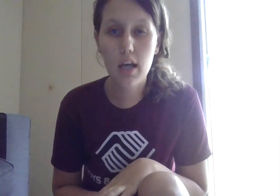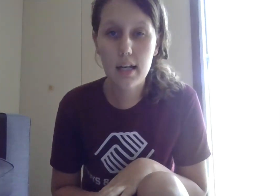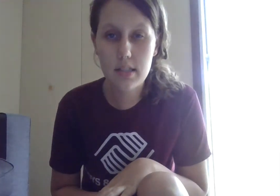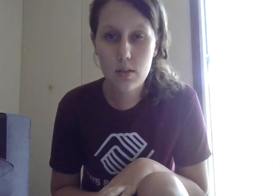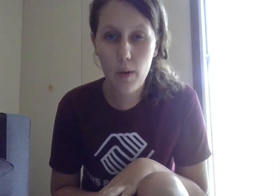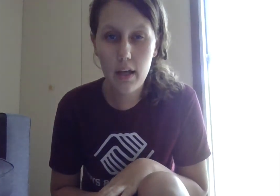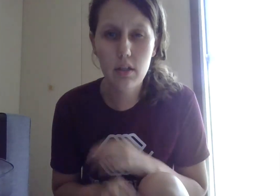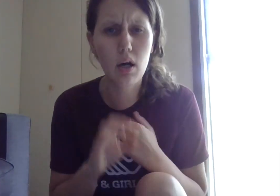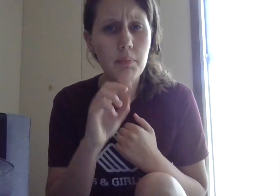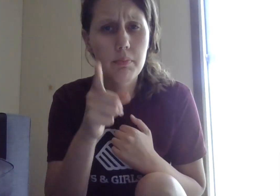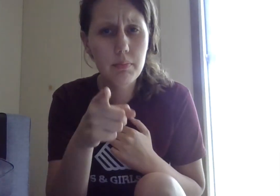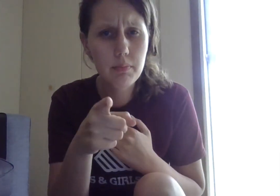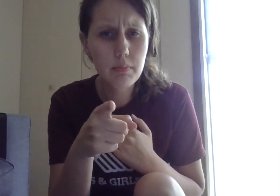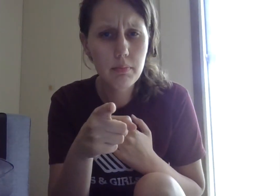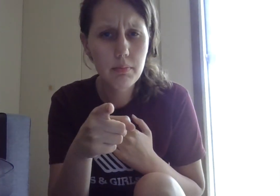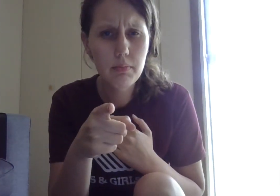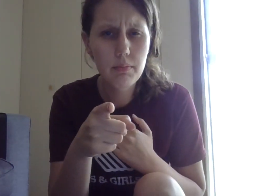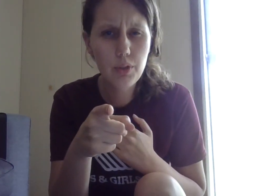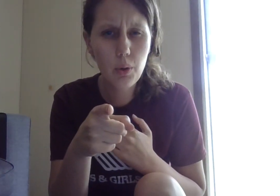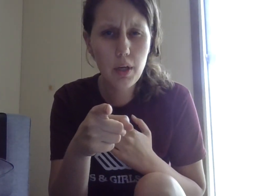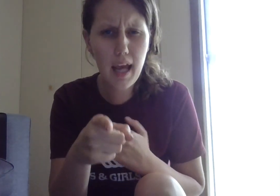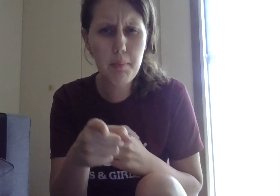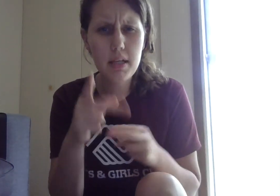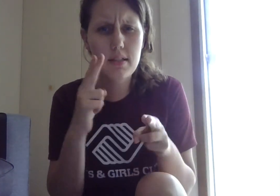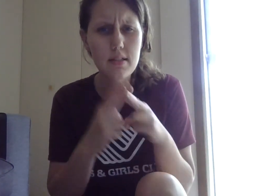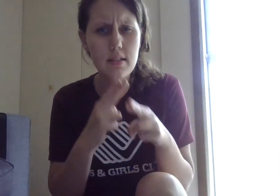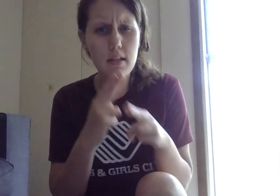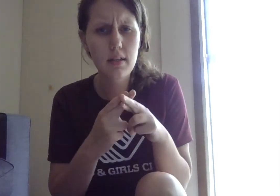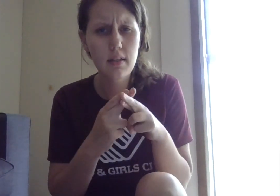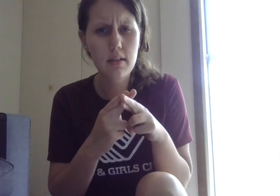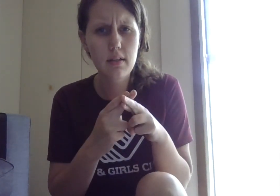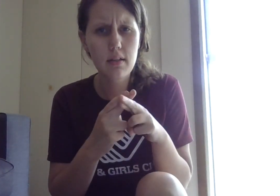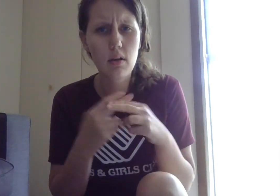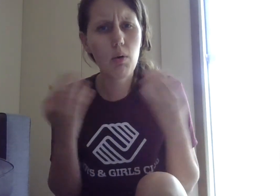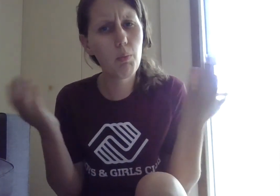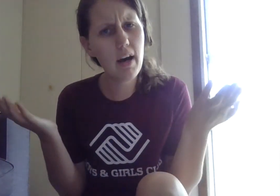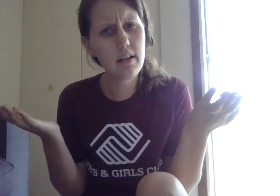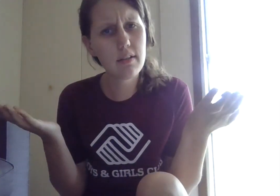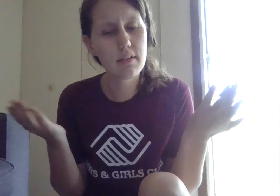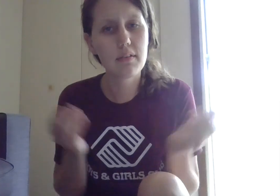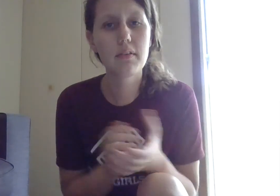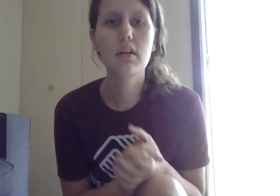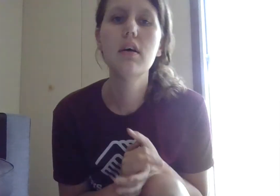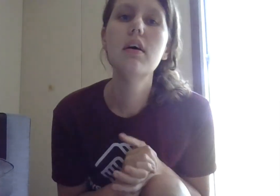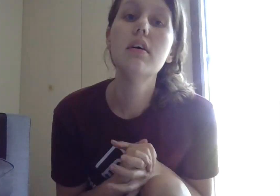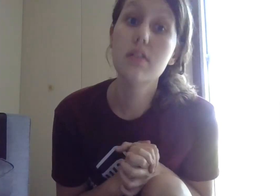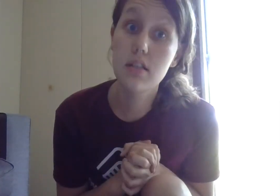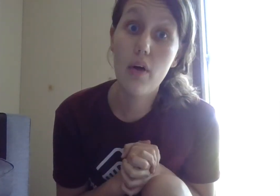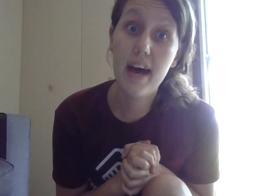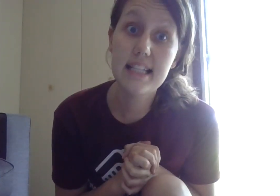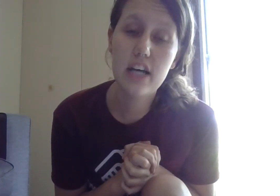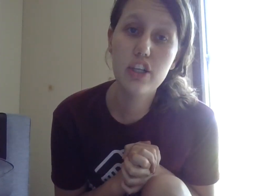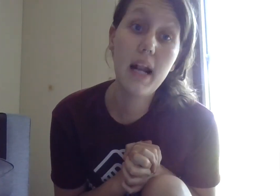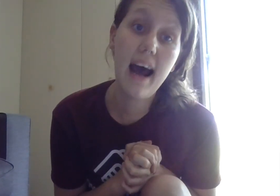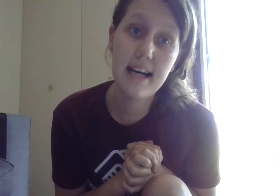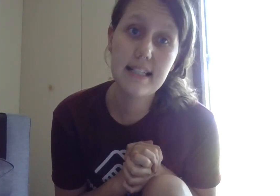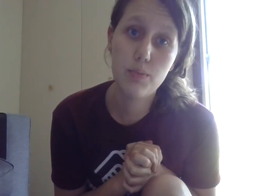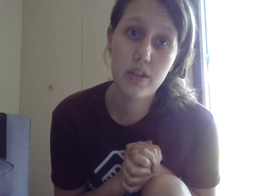of squint and you go, your name is what? So that's how you would ask someone their